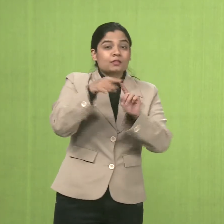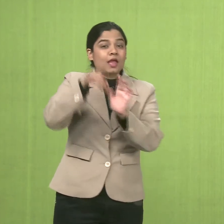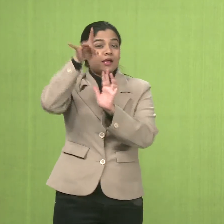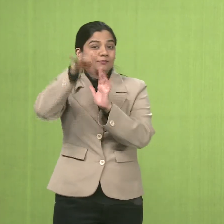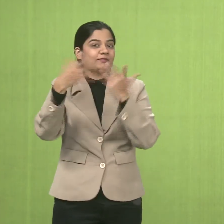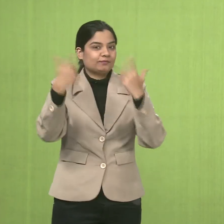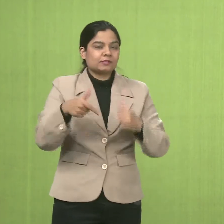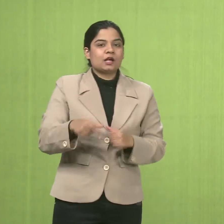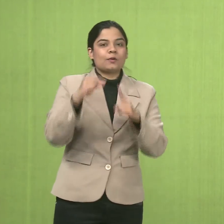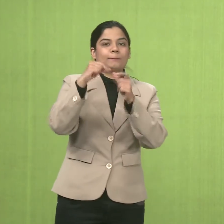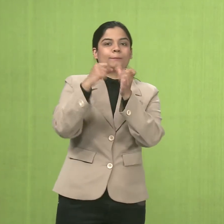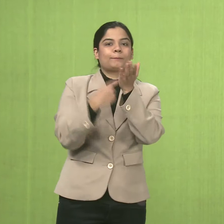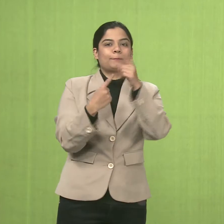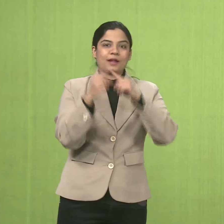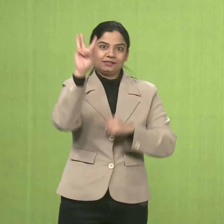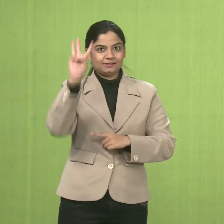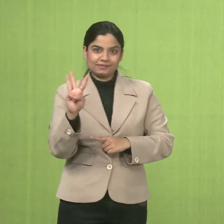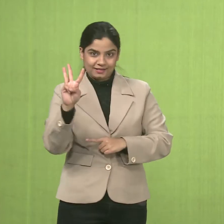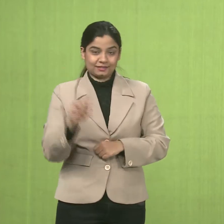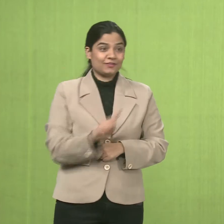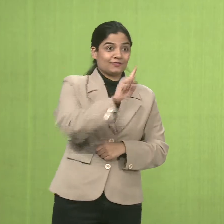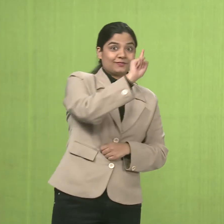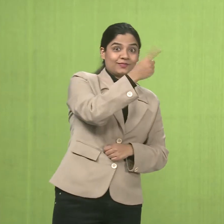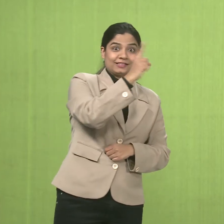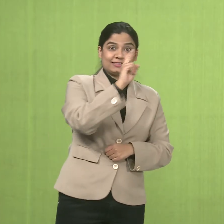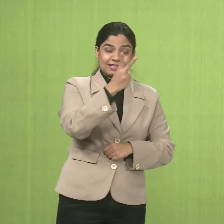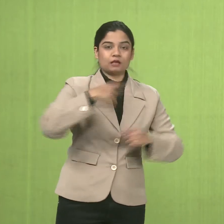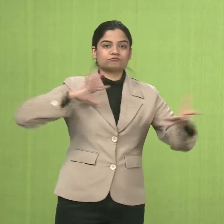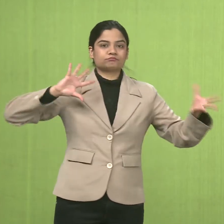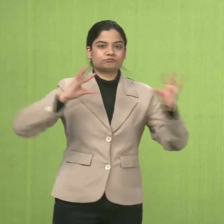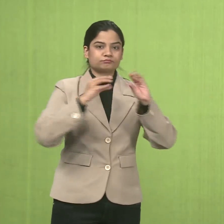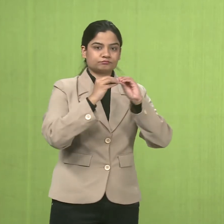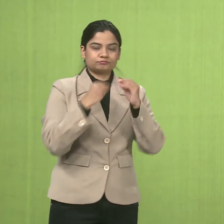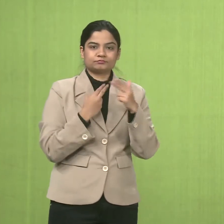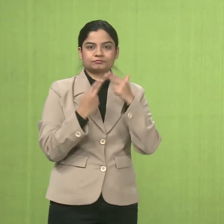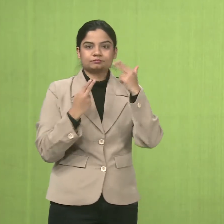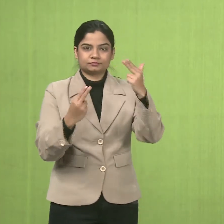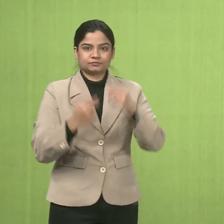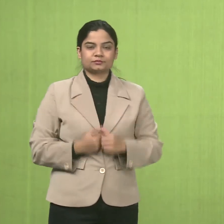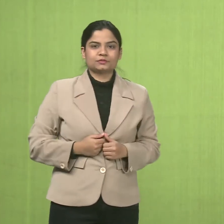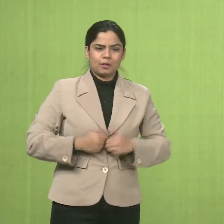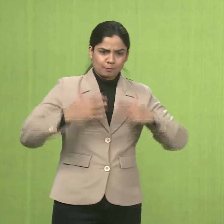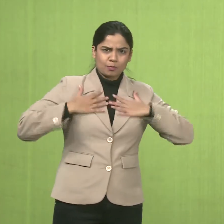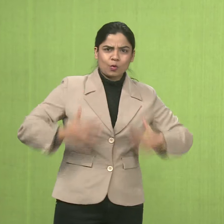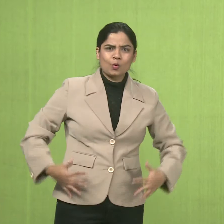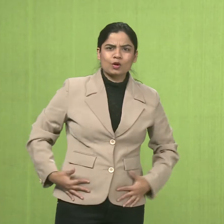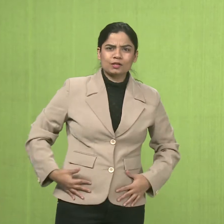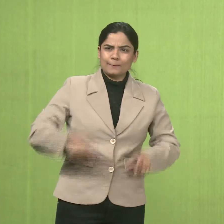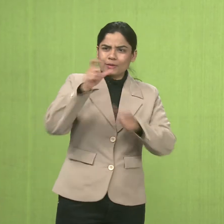it the word meanings and explaining what life of adolescence is. Let me give you a summary of it. The